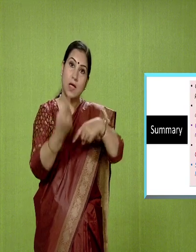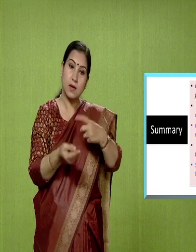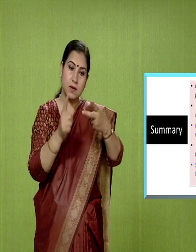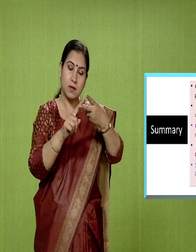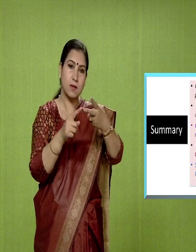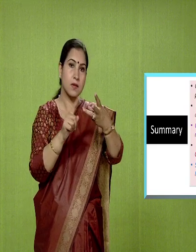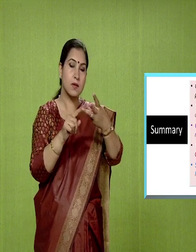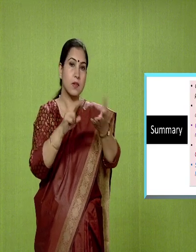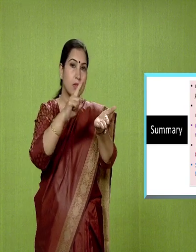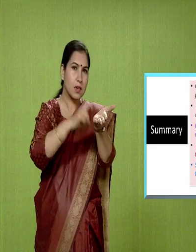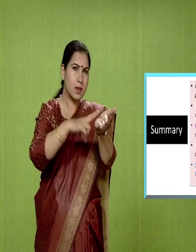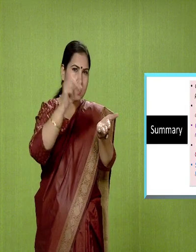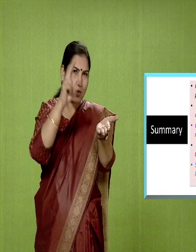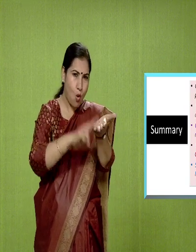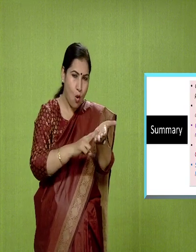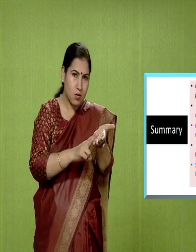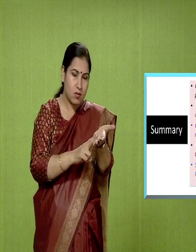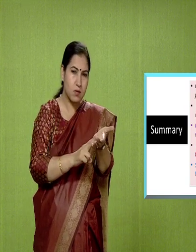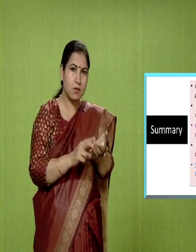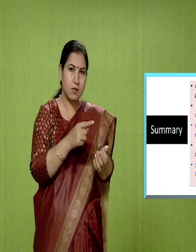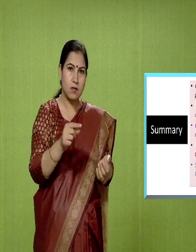to oppose the foreign rule.